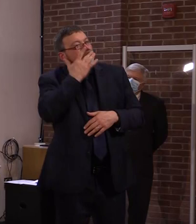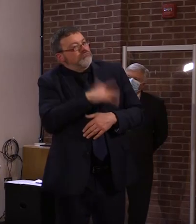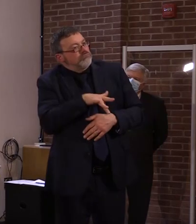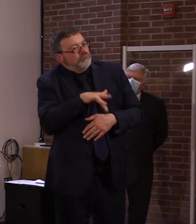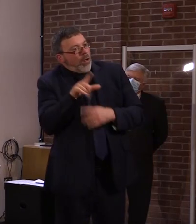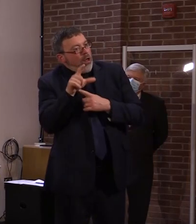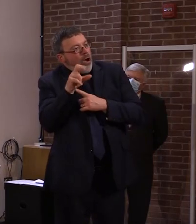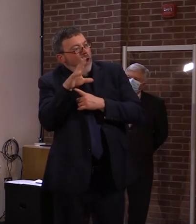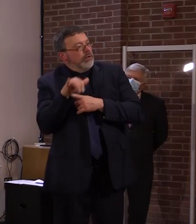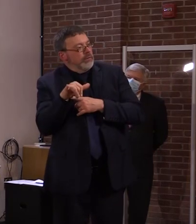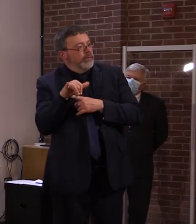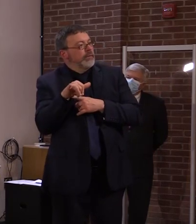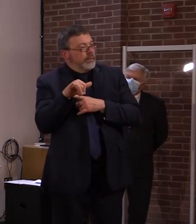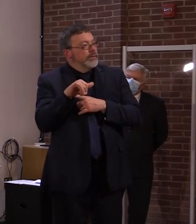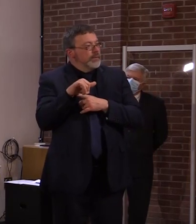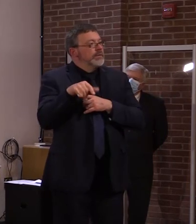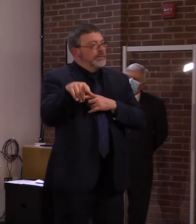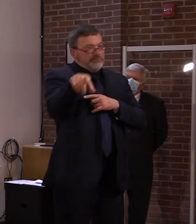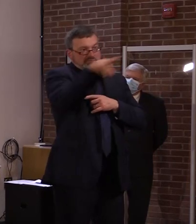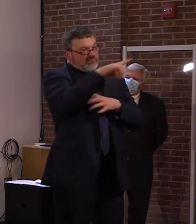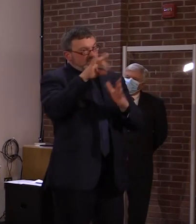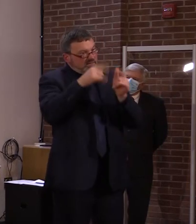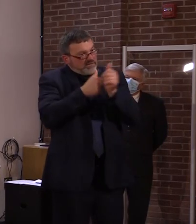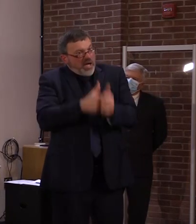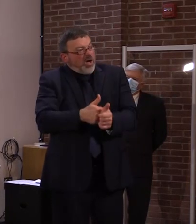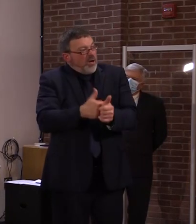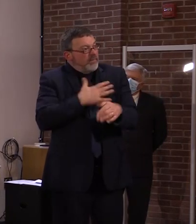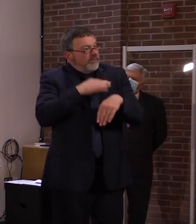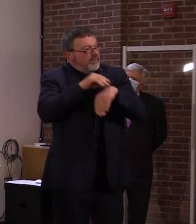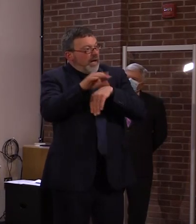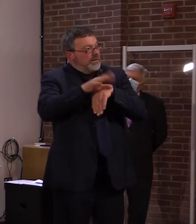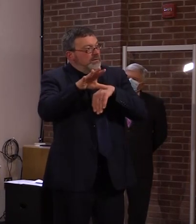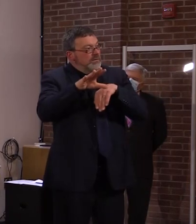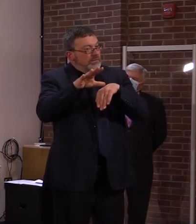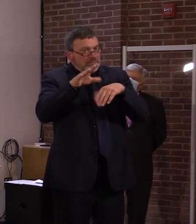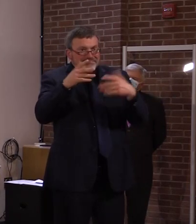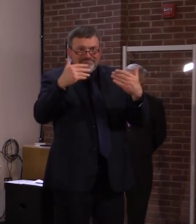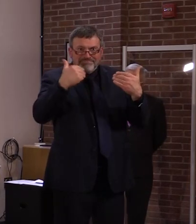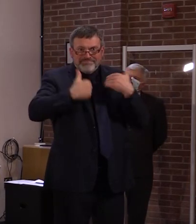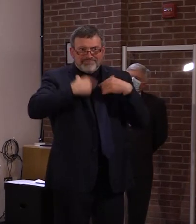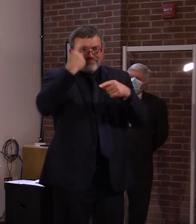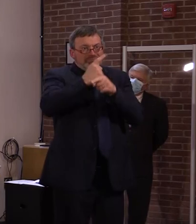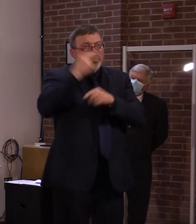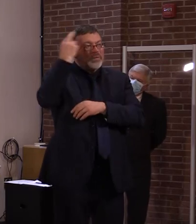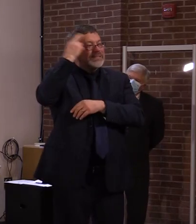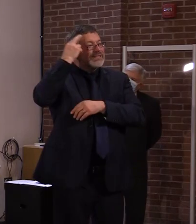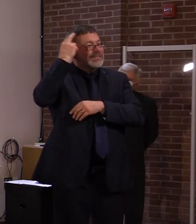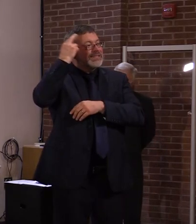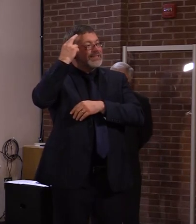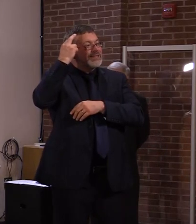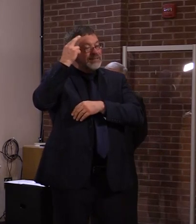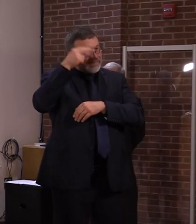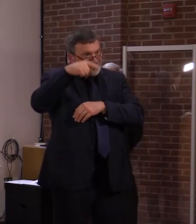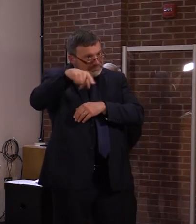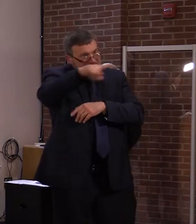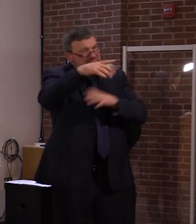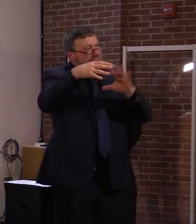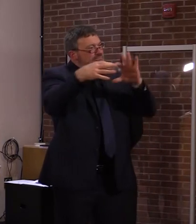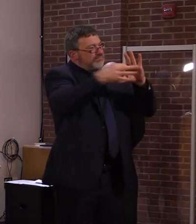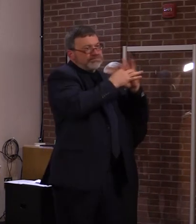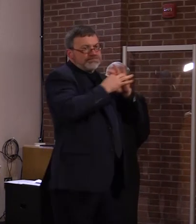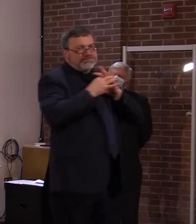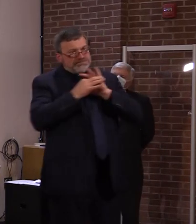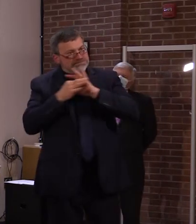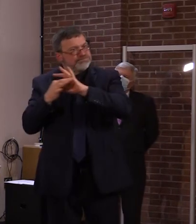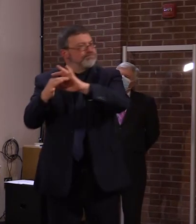a great deal of people who did the right thing for the right reasons and were a willing partner at the appropriate time.